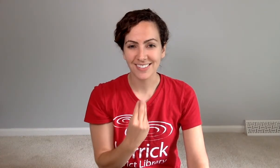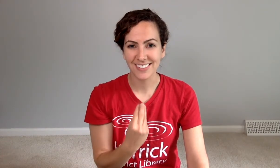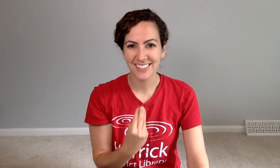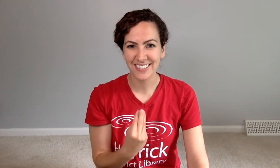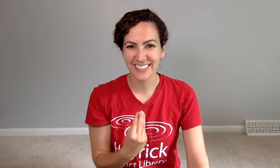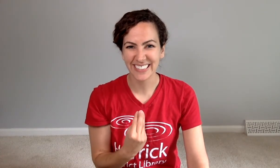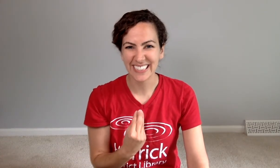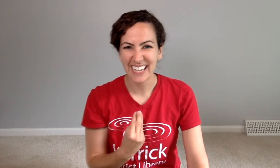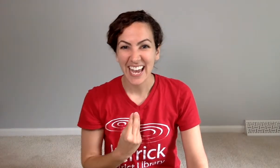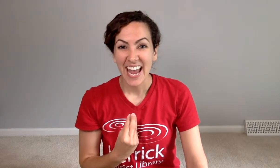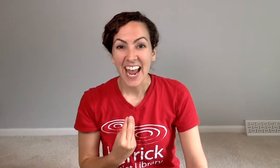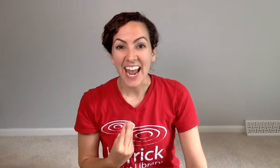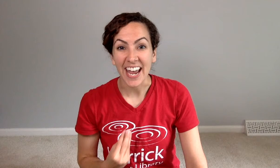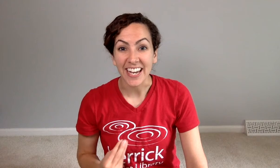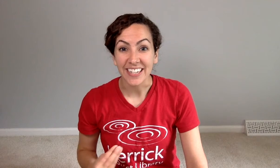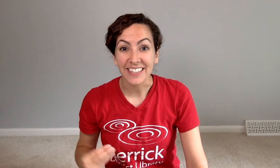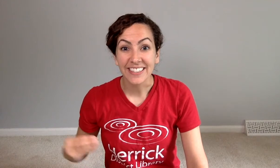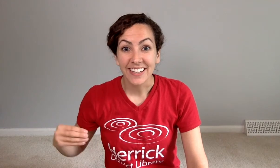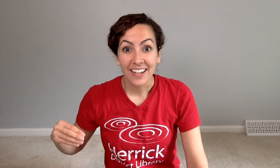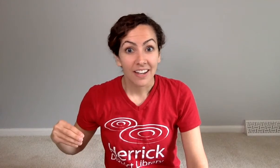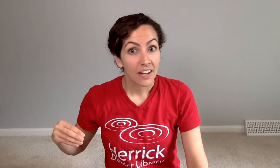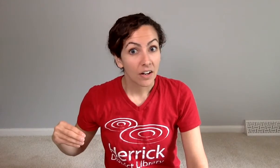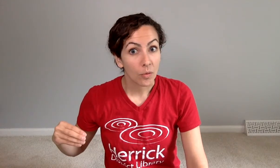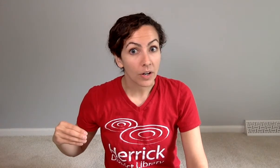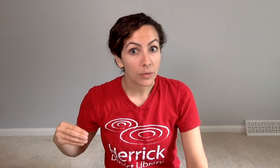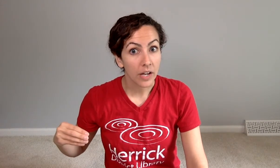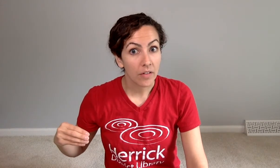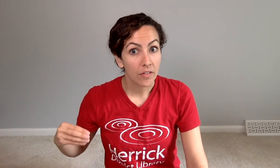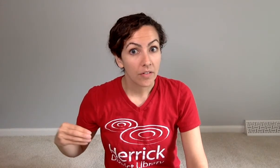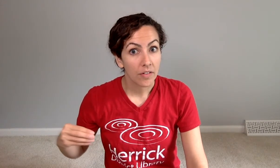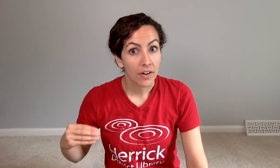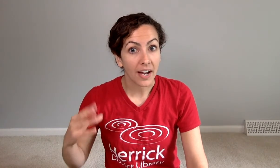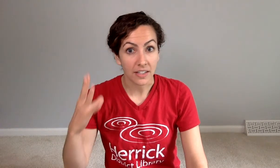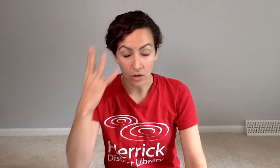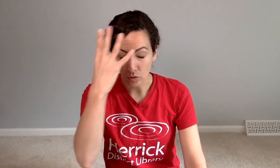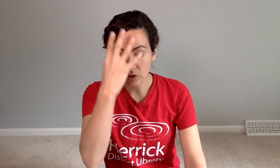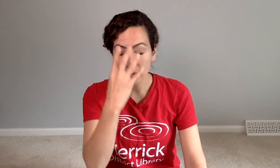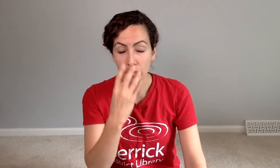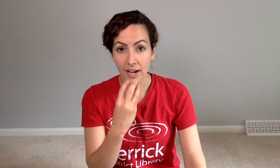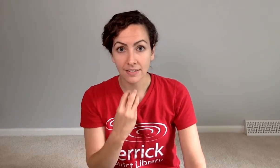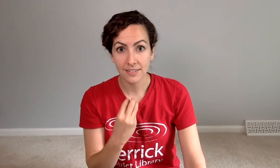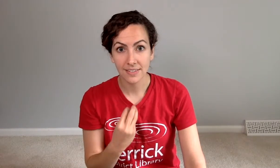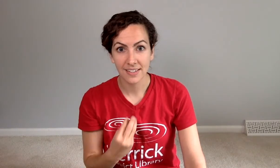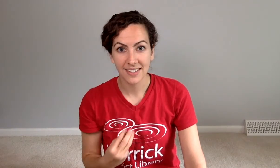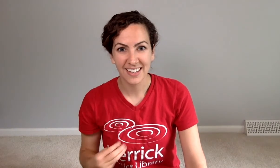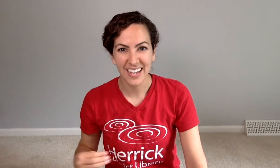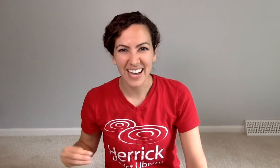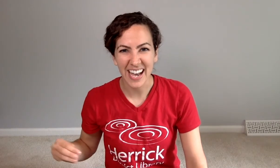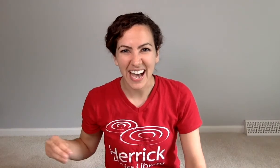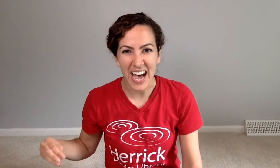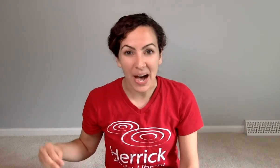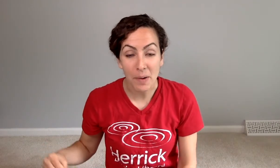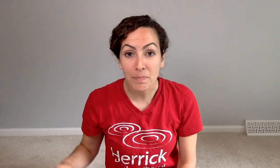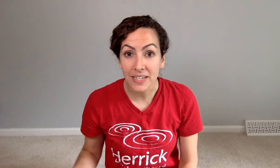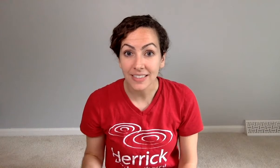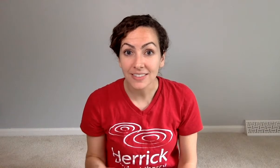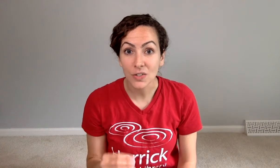rest. And where do we go? I'd go to rest up